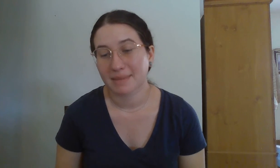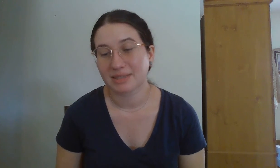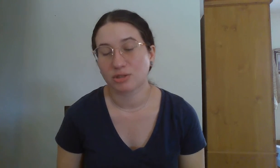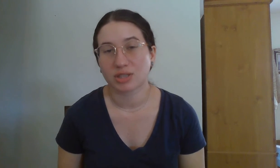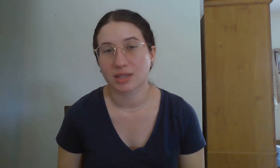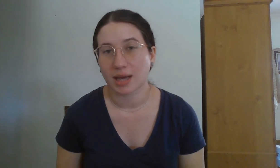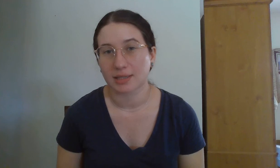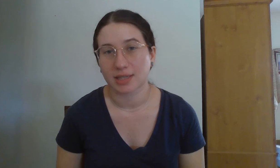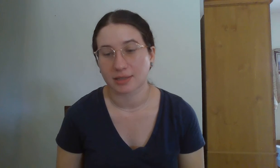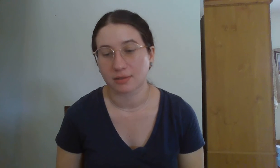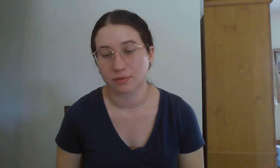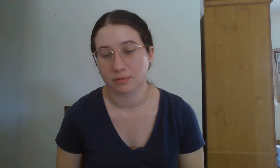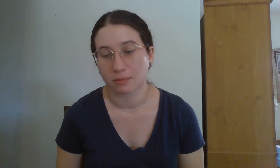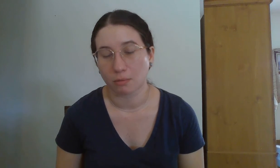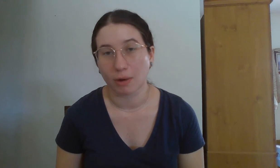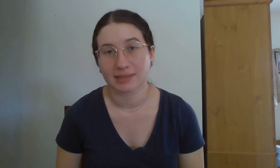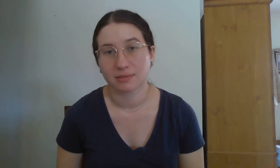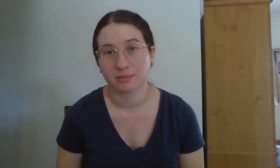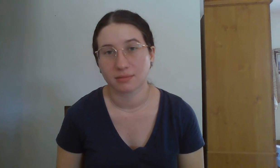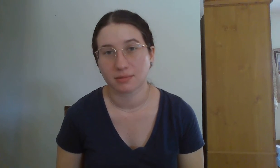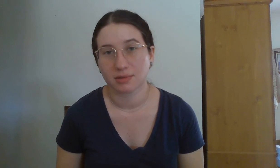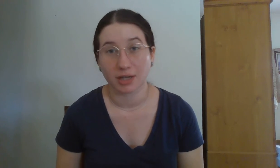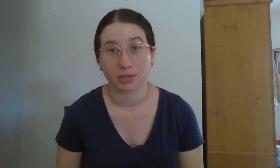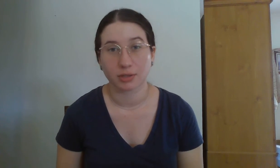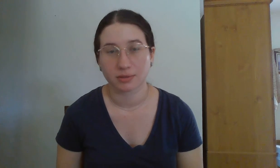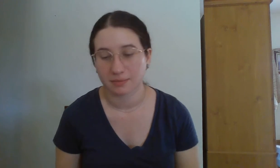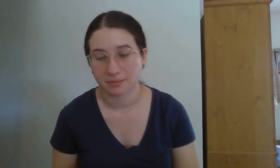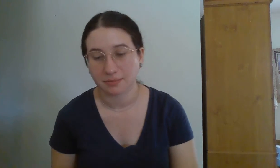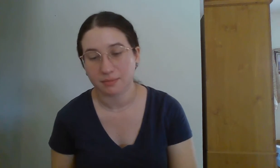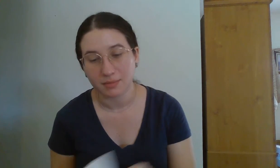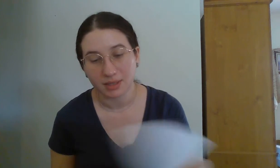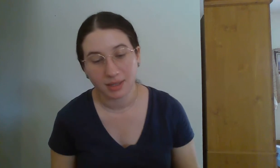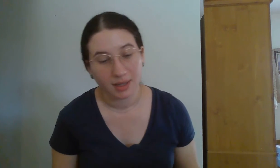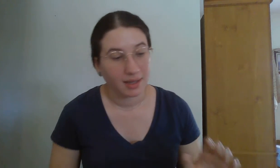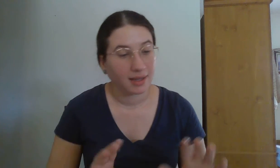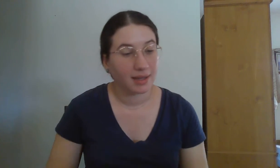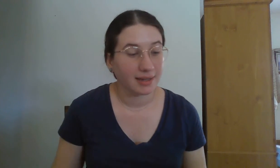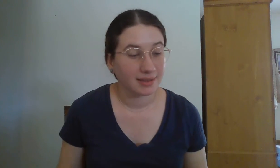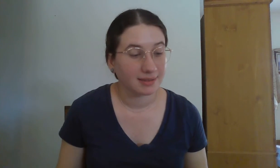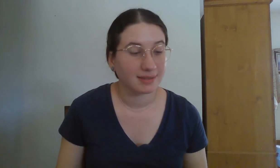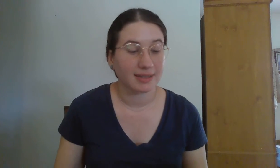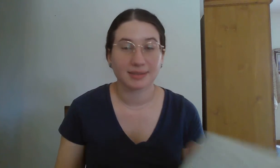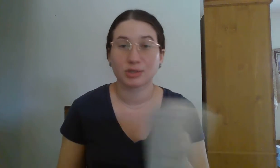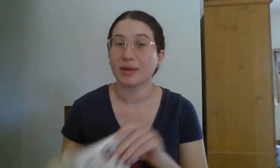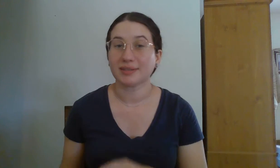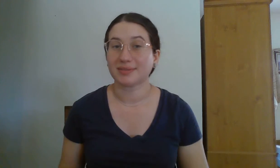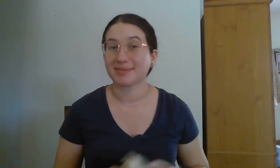That's usually the context of wet. It's not good. And that is lesson 12.